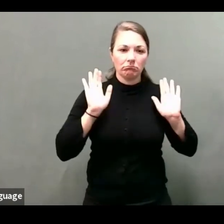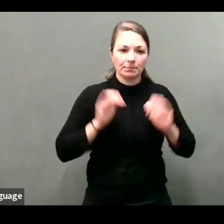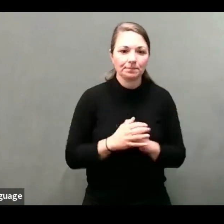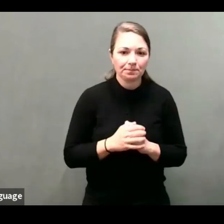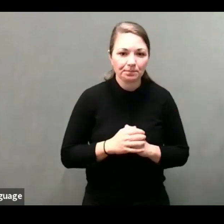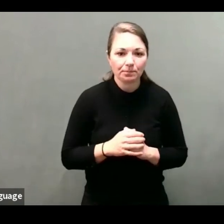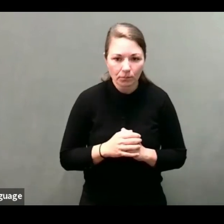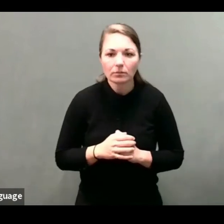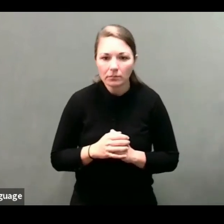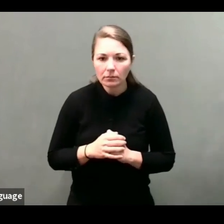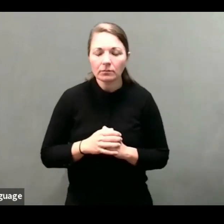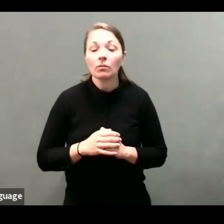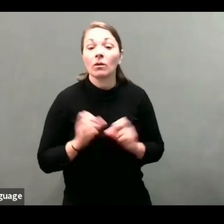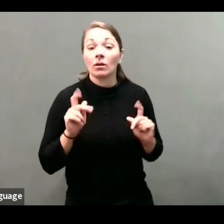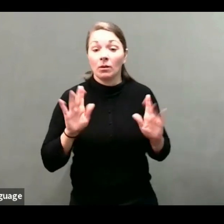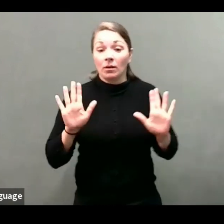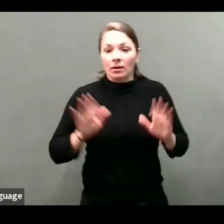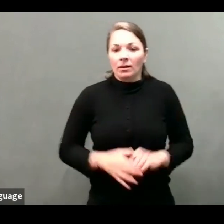Whew, hold on.